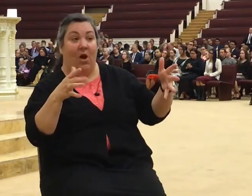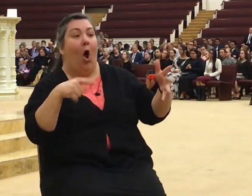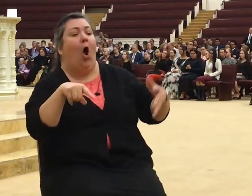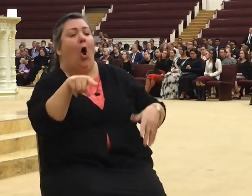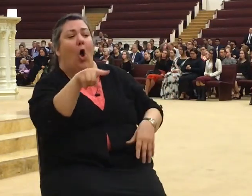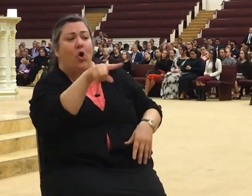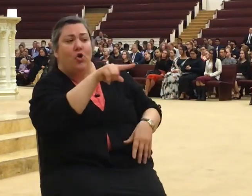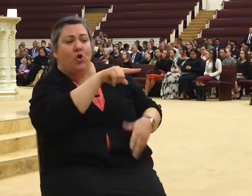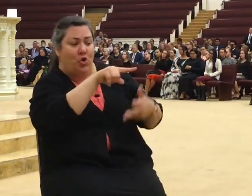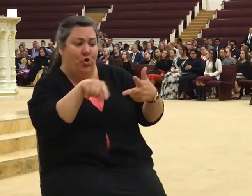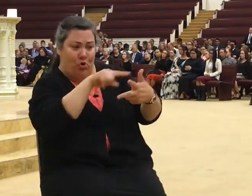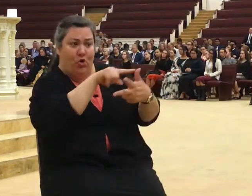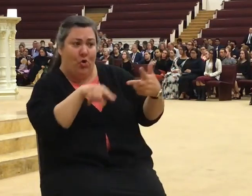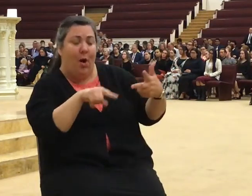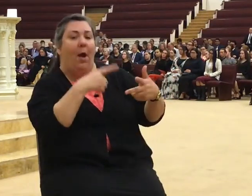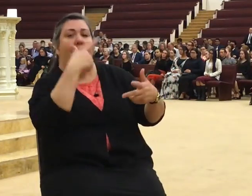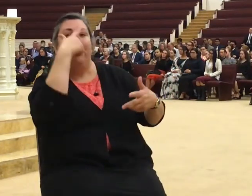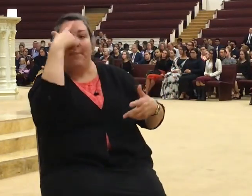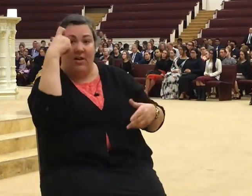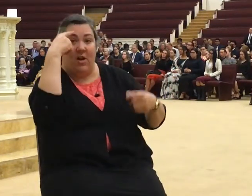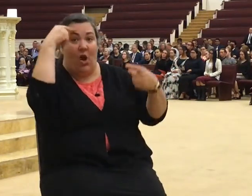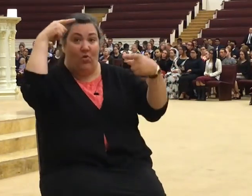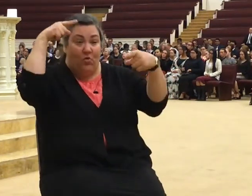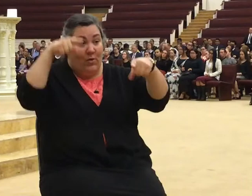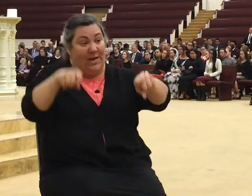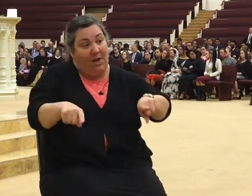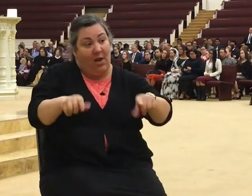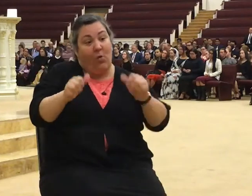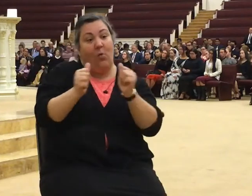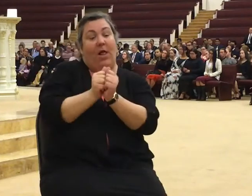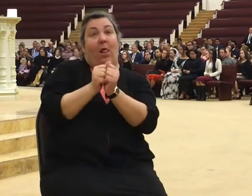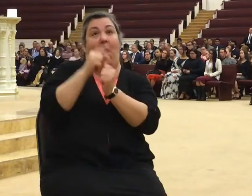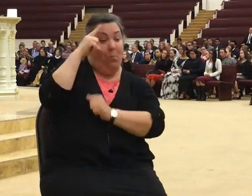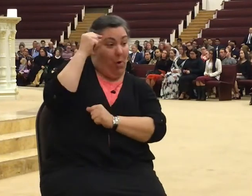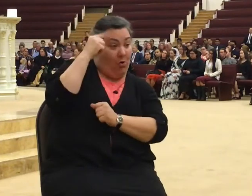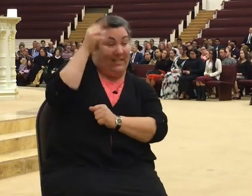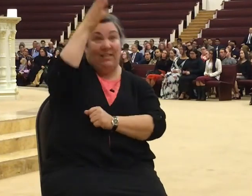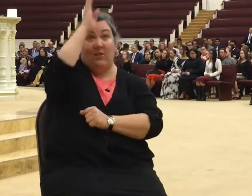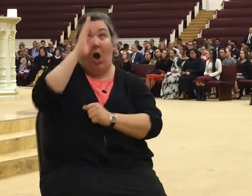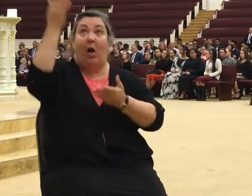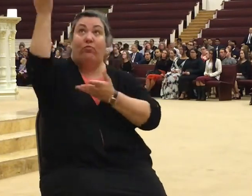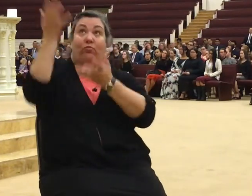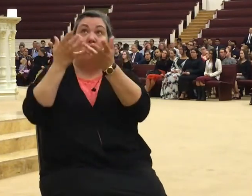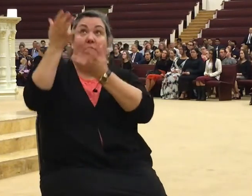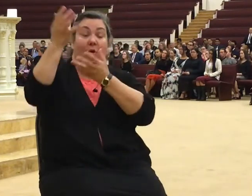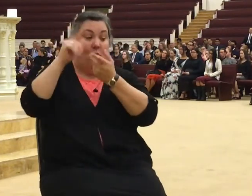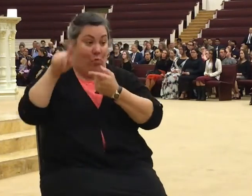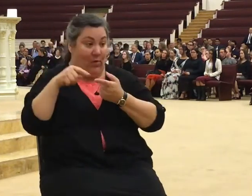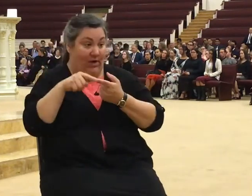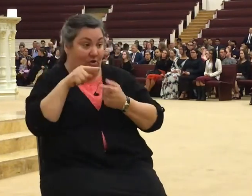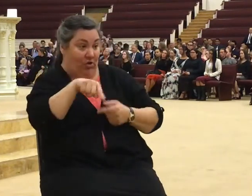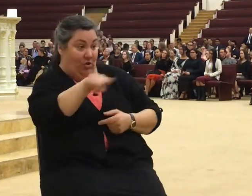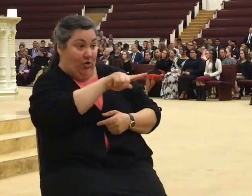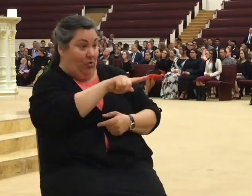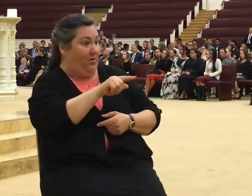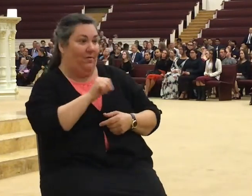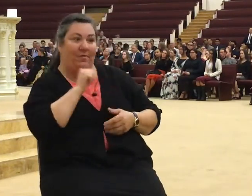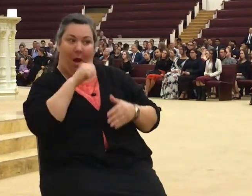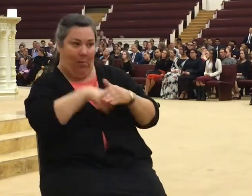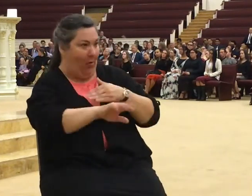you have, because of a prior agreement that Moses and God worked out when you went to Peter,